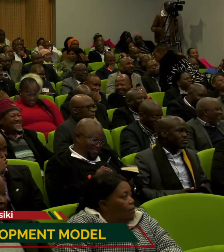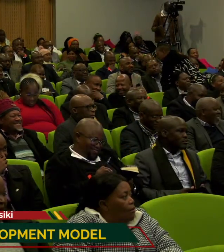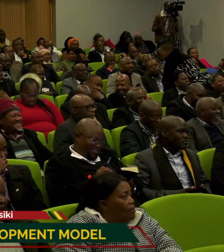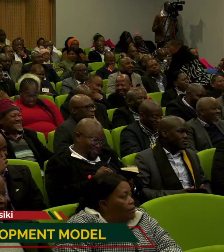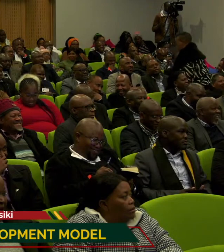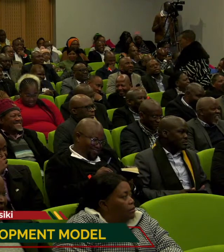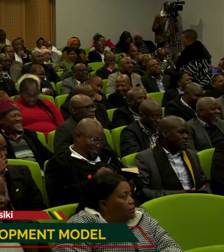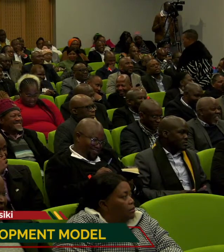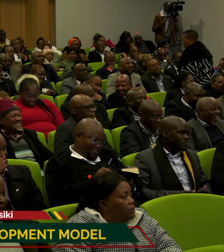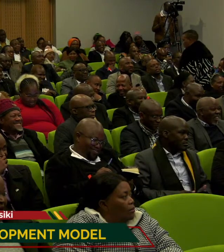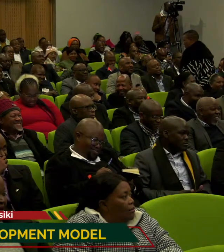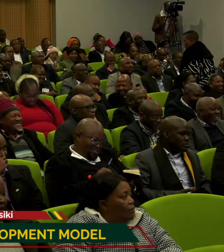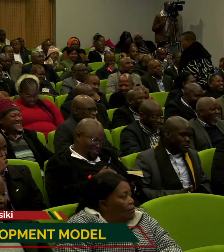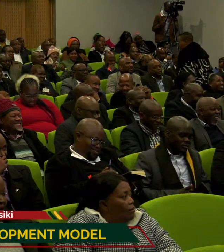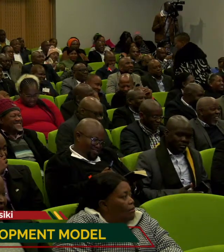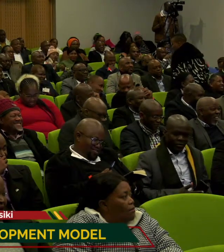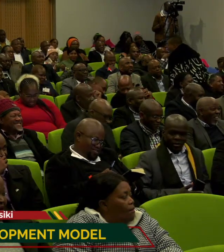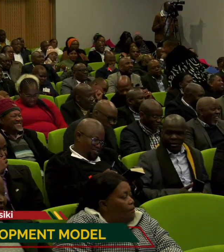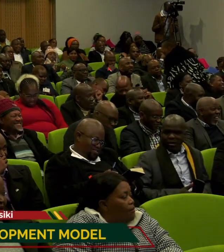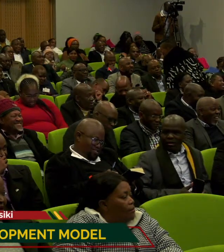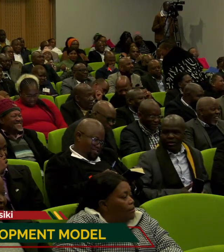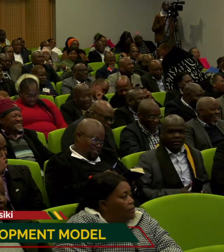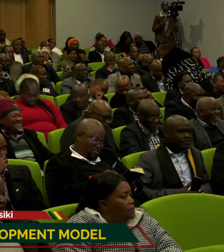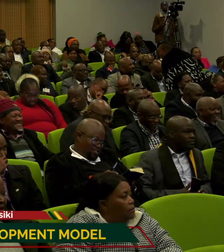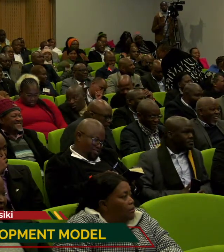Thank you very much.